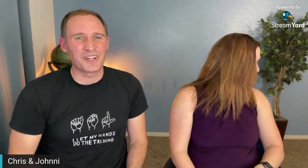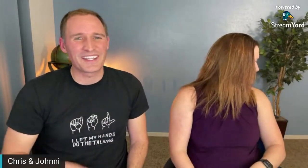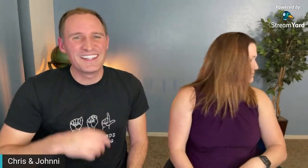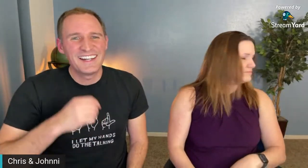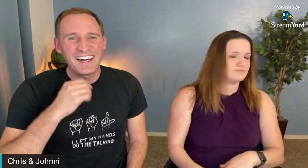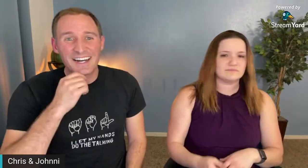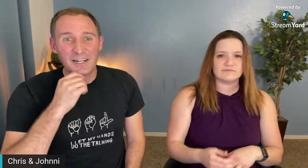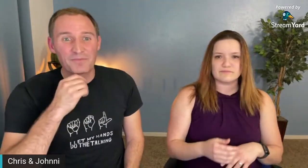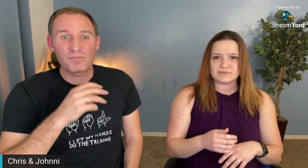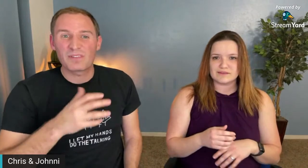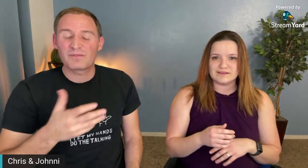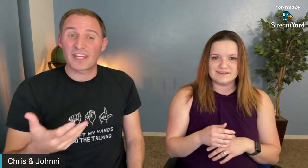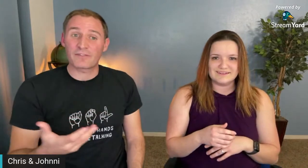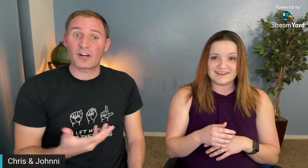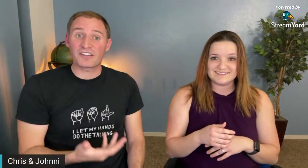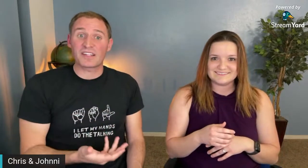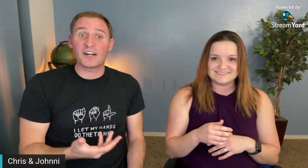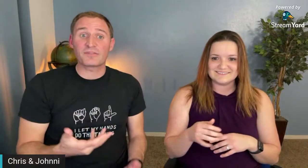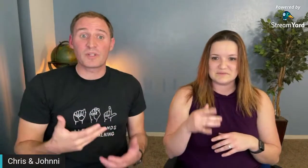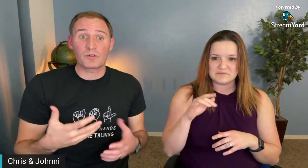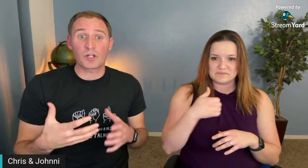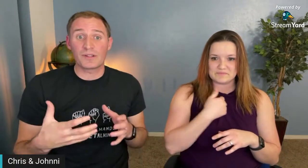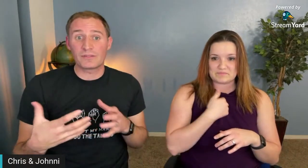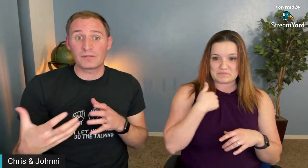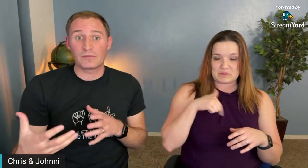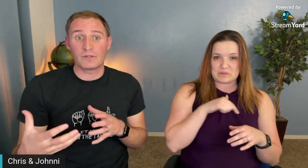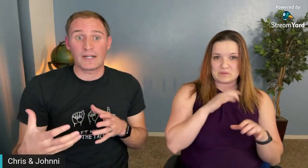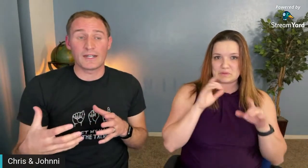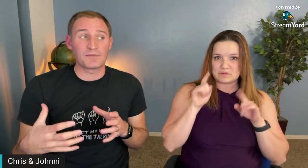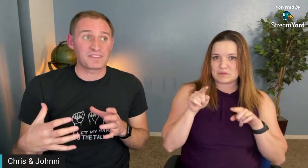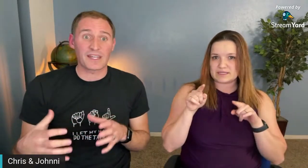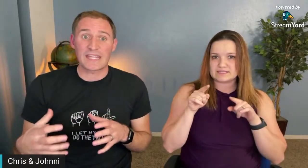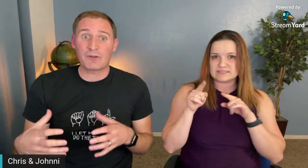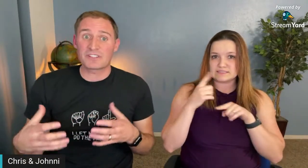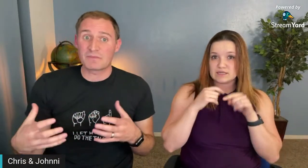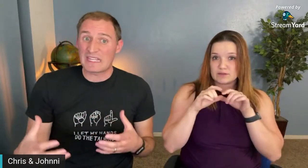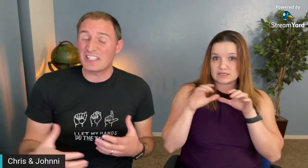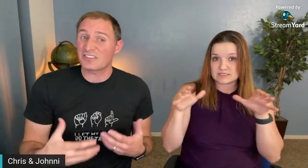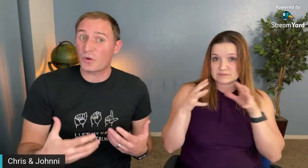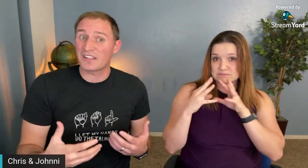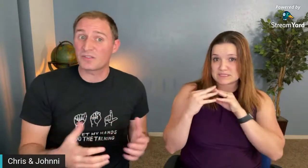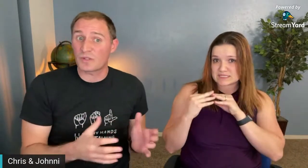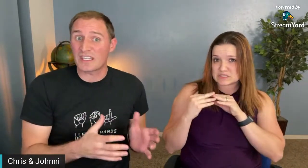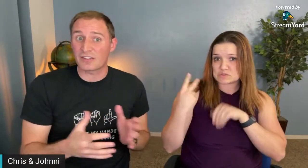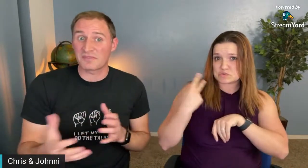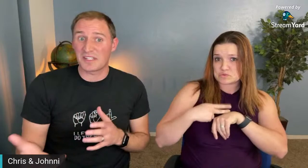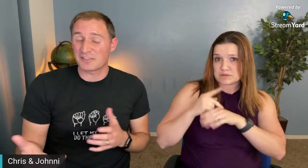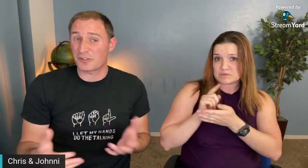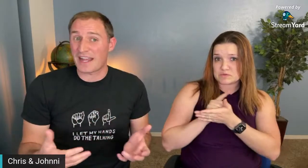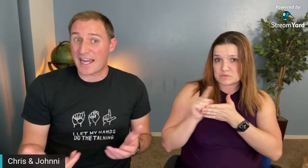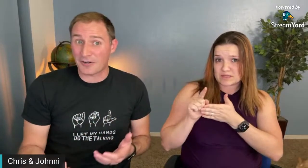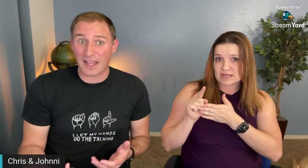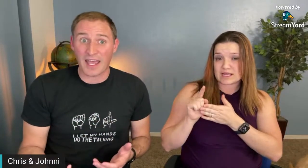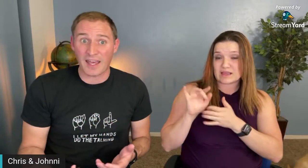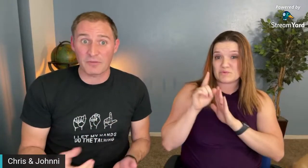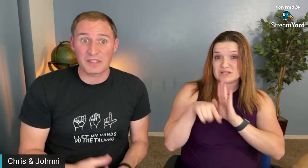quick. Like for ourselves, we were going to sign language meetings twice a week, and those meetings were an hour and a half a